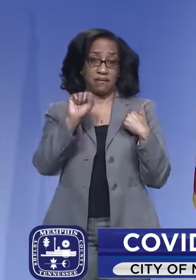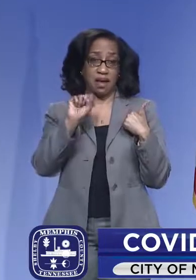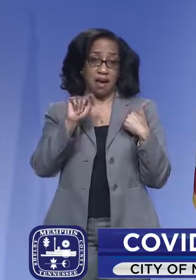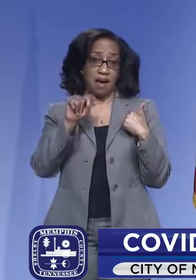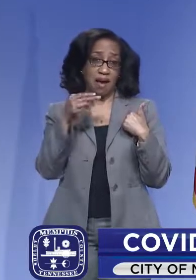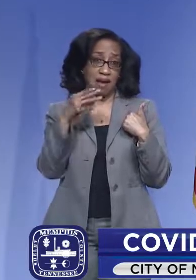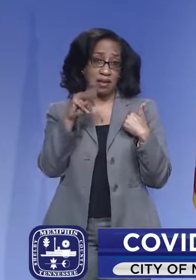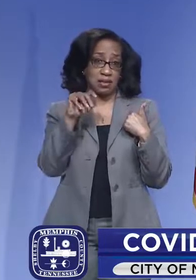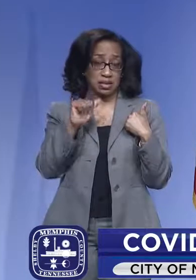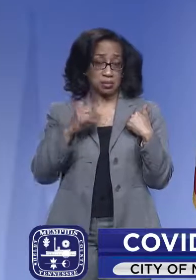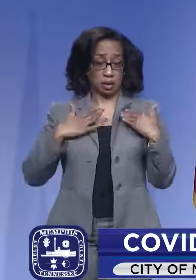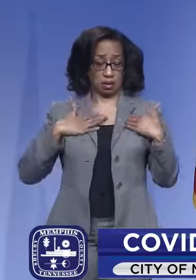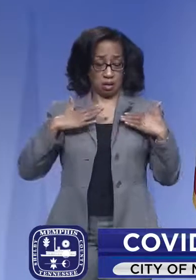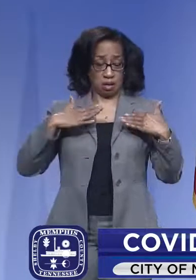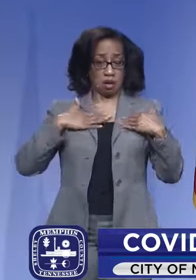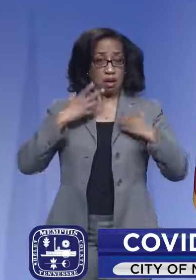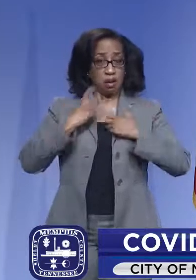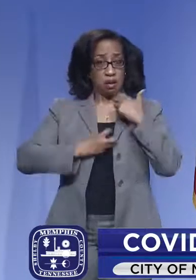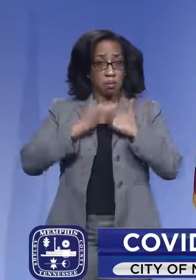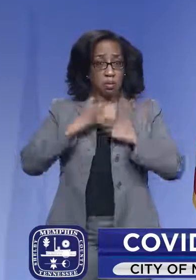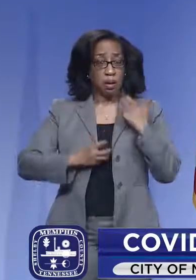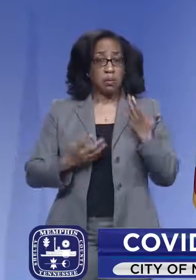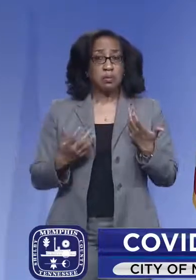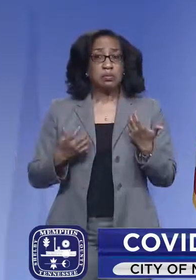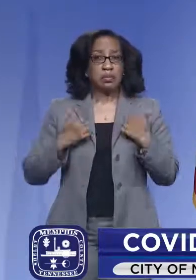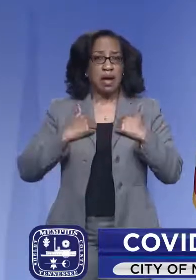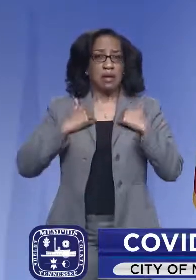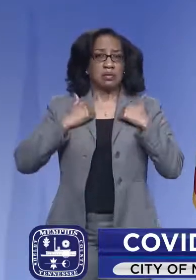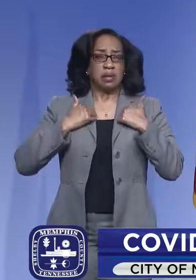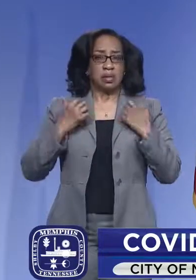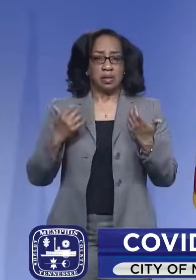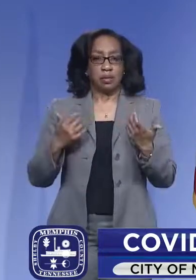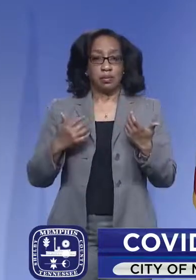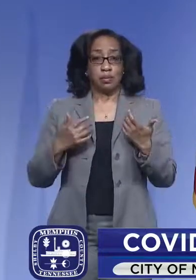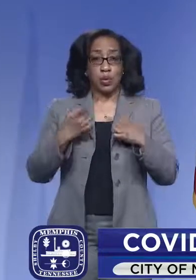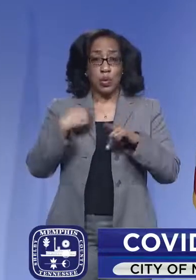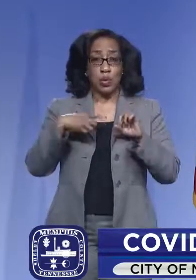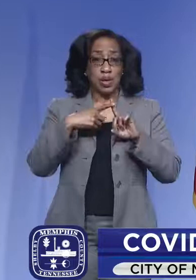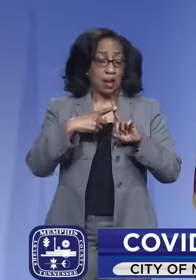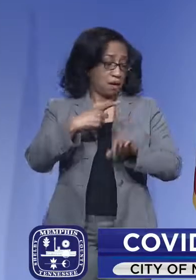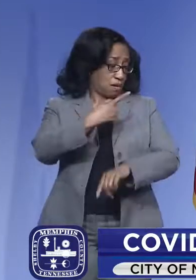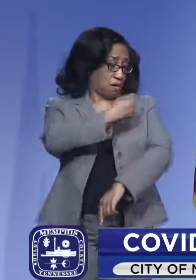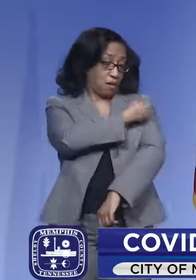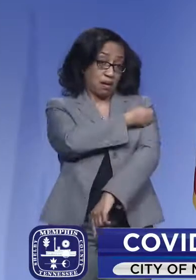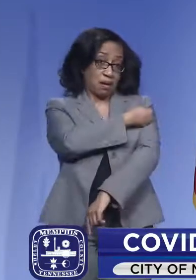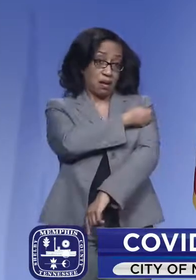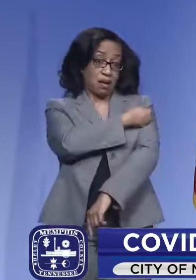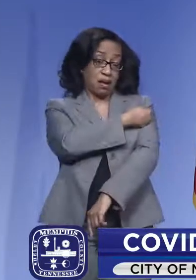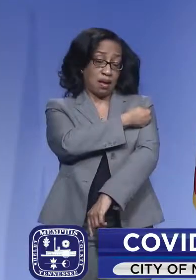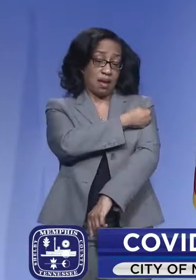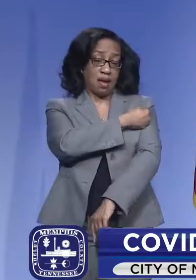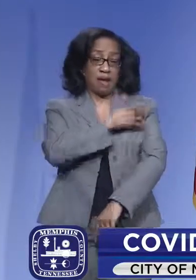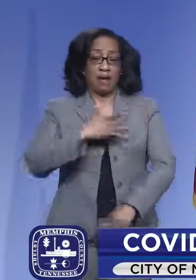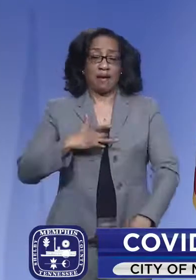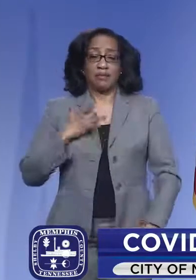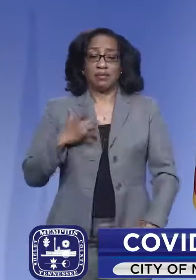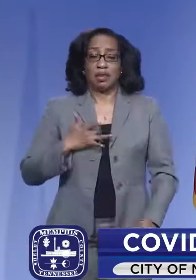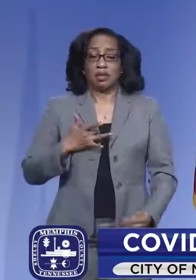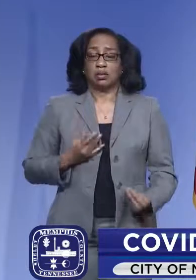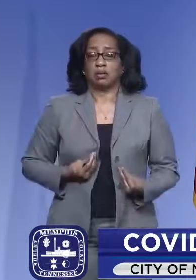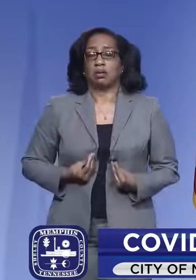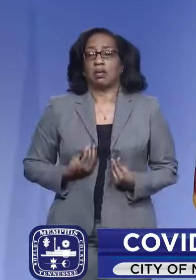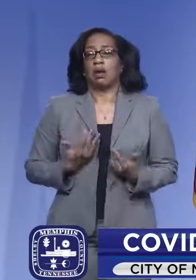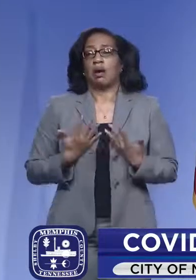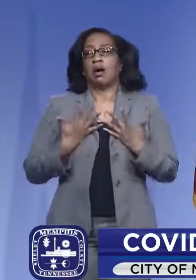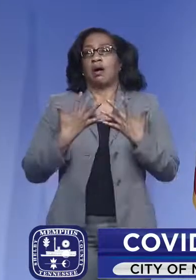that the overwhelming feeling I got when that needle went in my arm was an overwhelming sense of